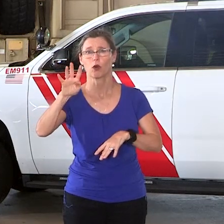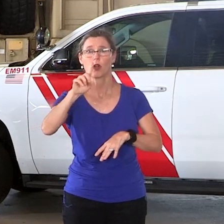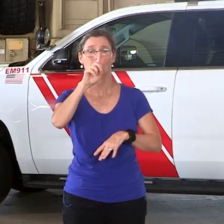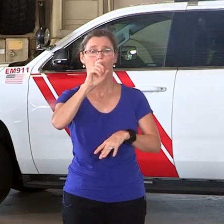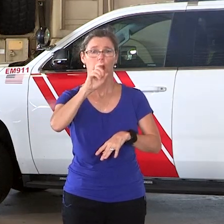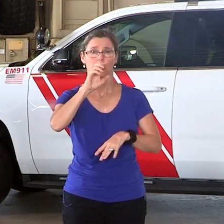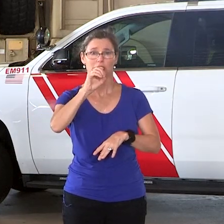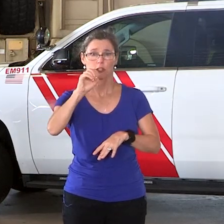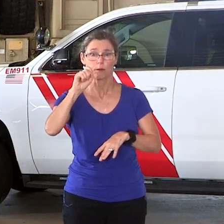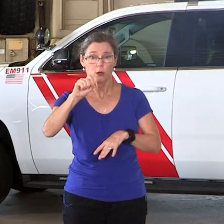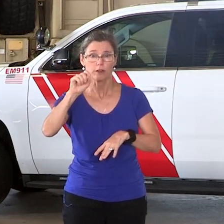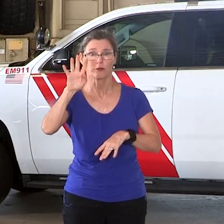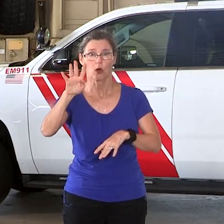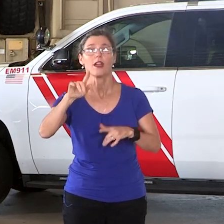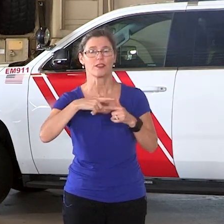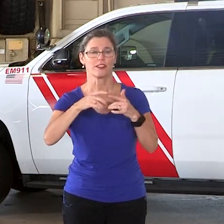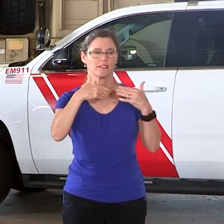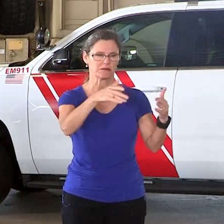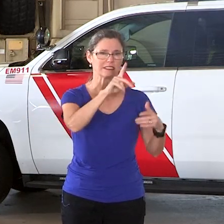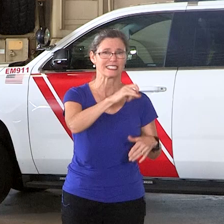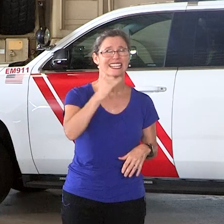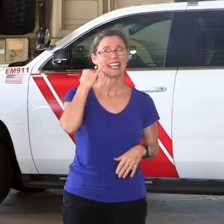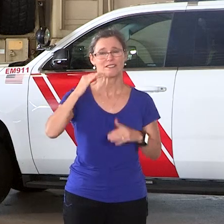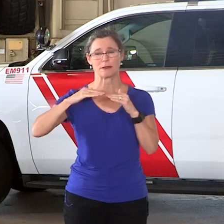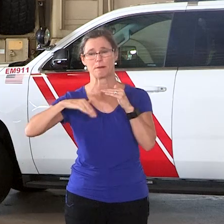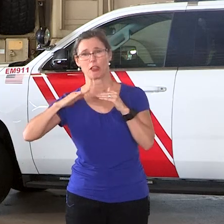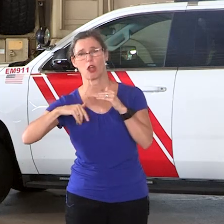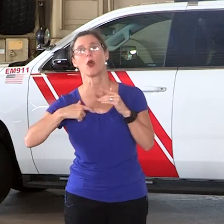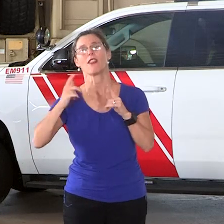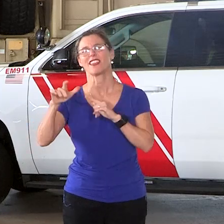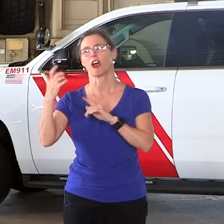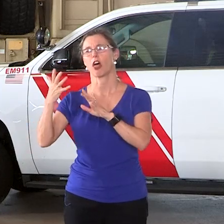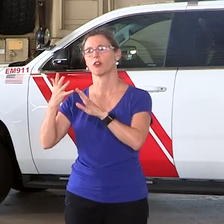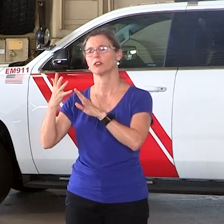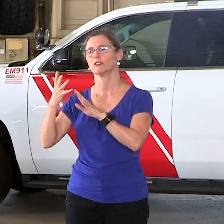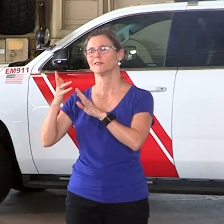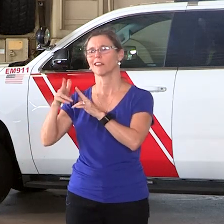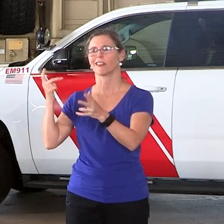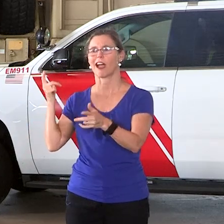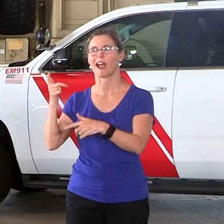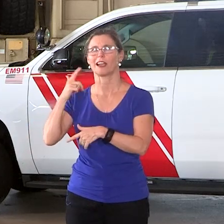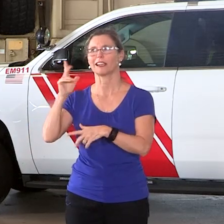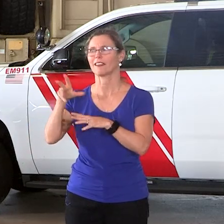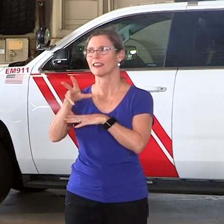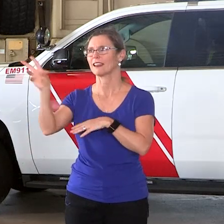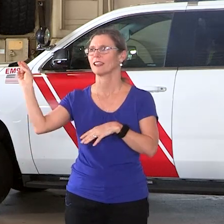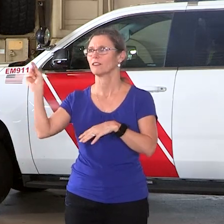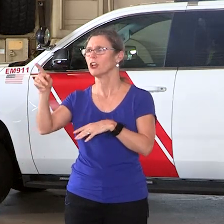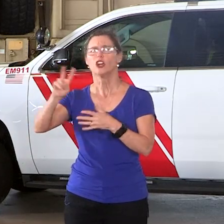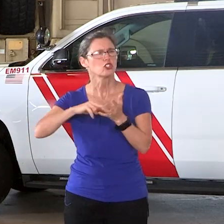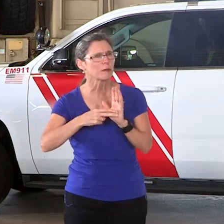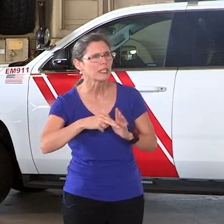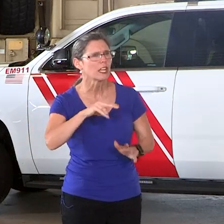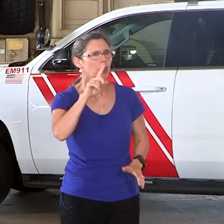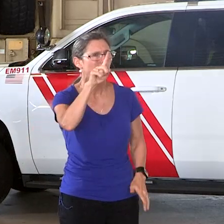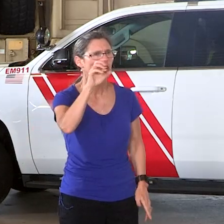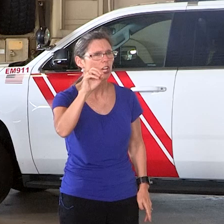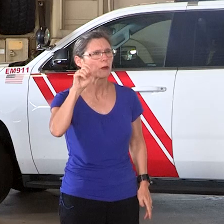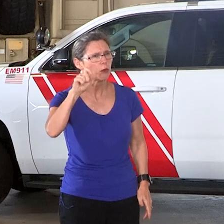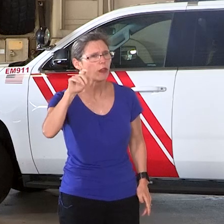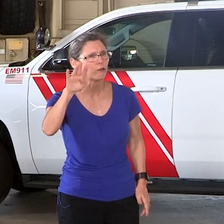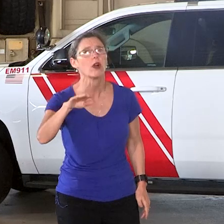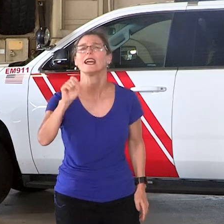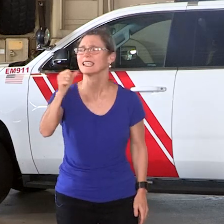for testing. If it's less than 104, you will get into a line and leave the area. Do you mean